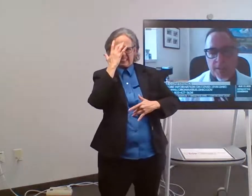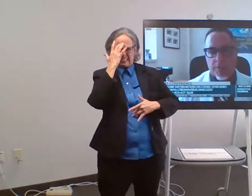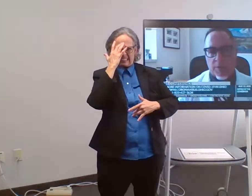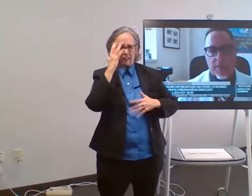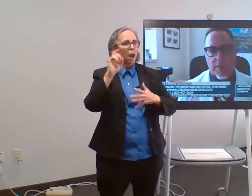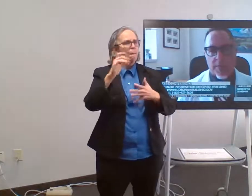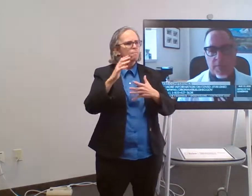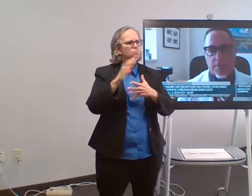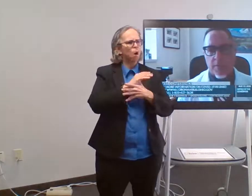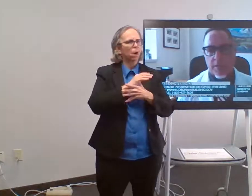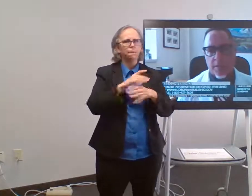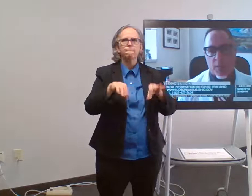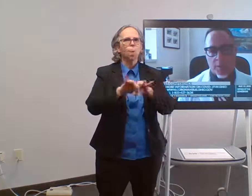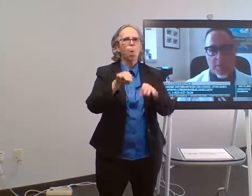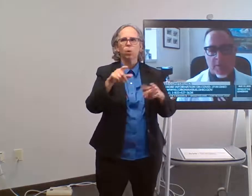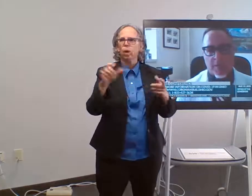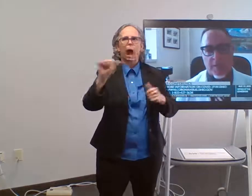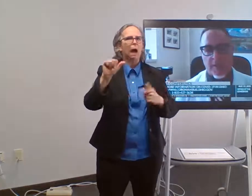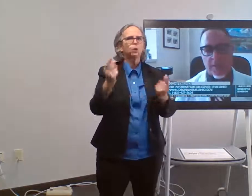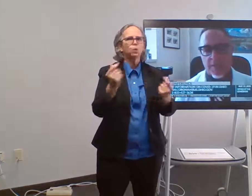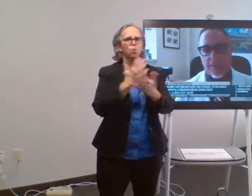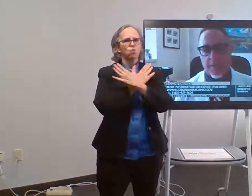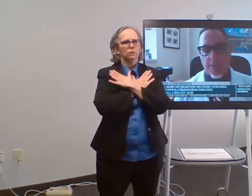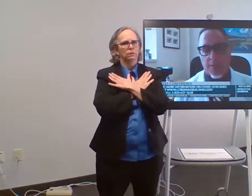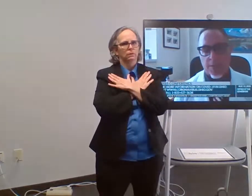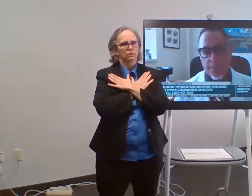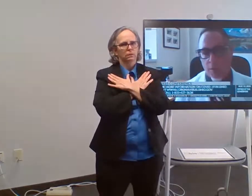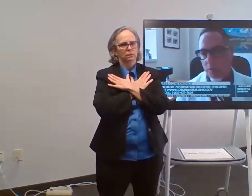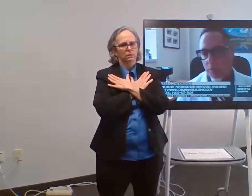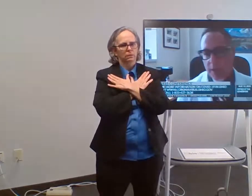suggest that in that early phase, in the most significant phase of